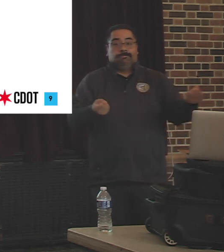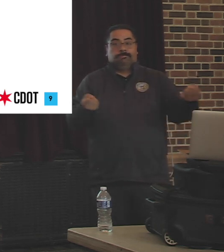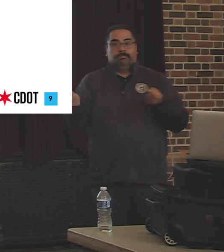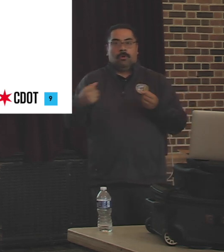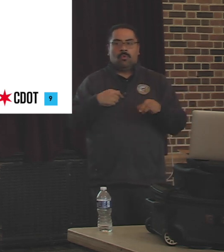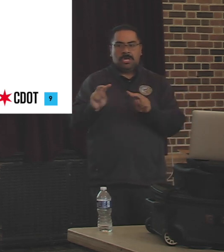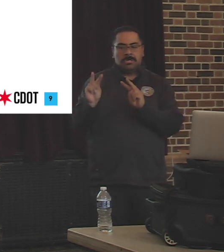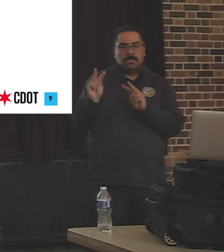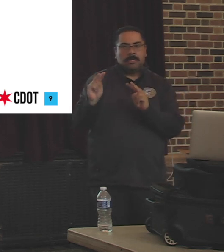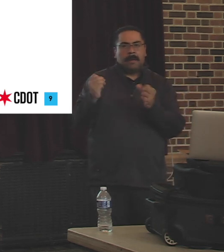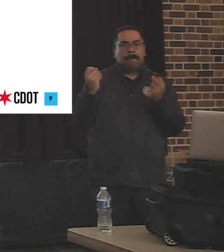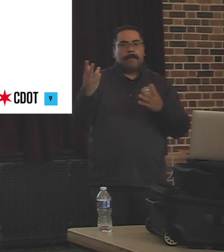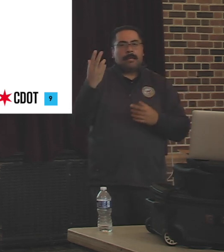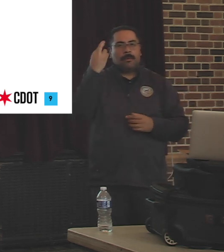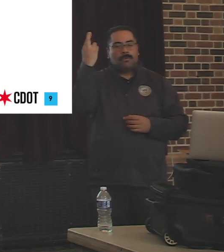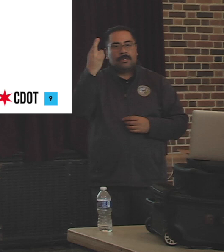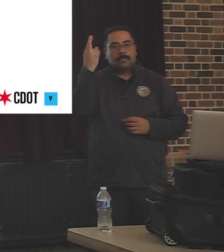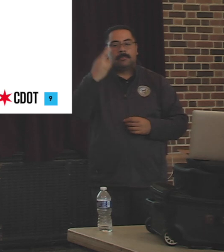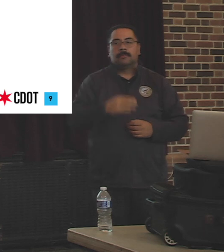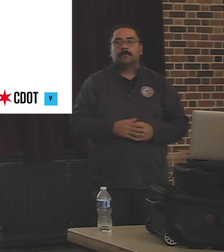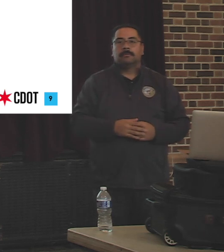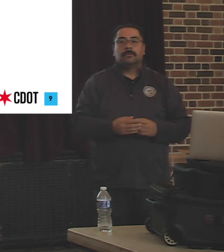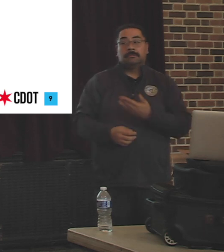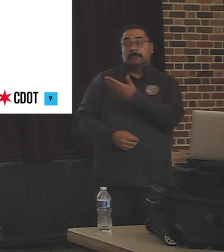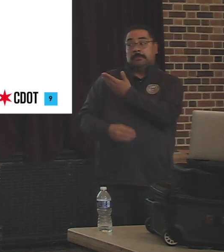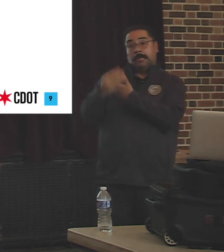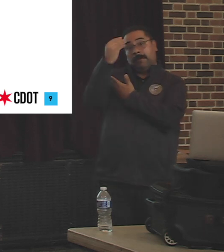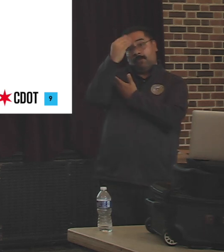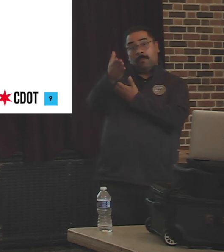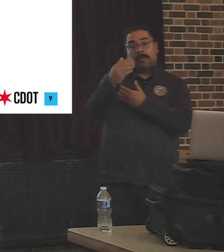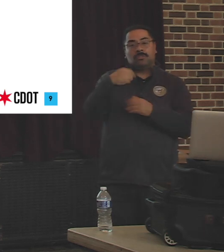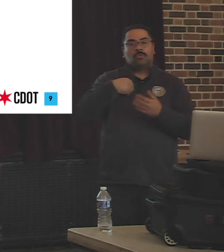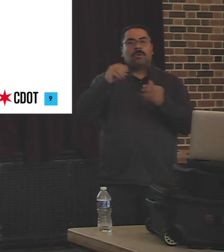of reasons. So, so this information is